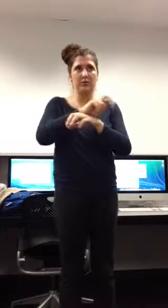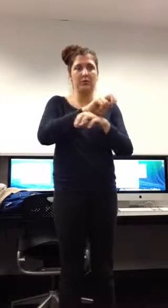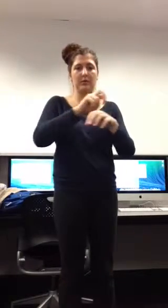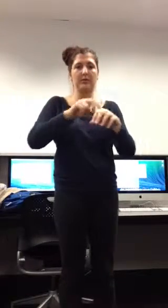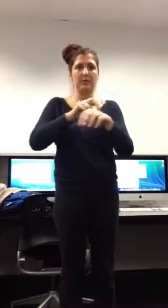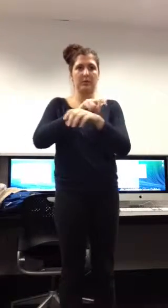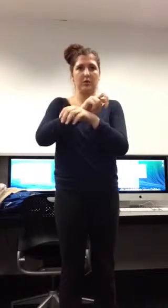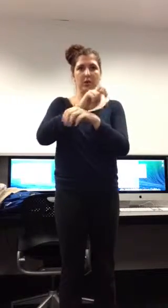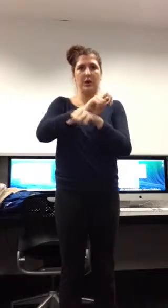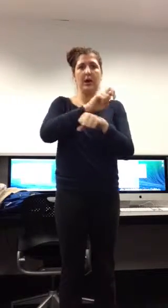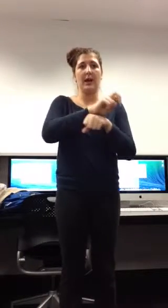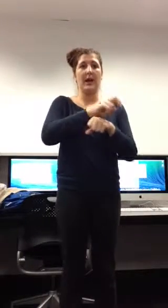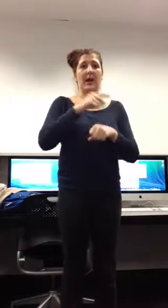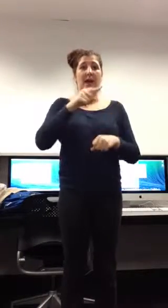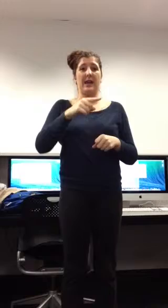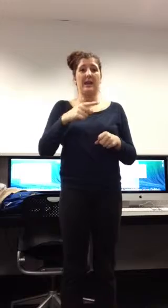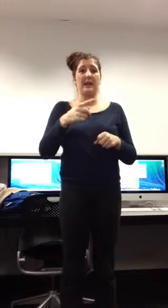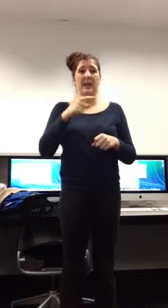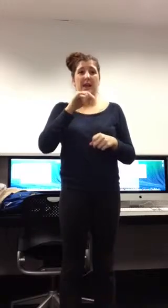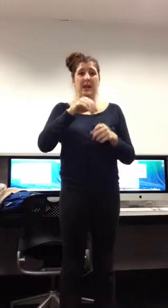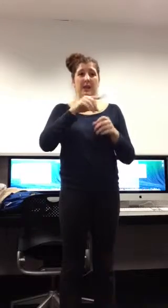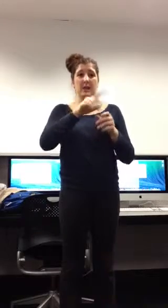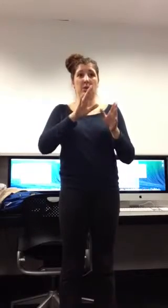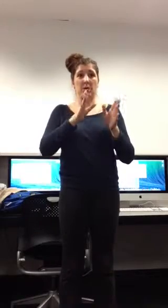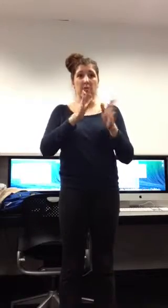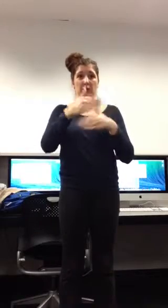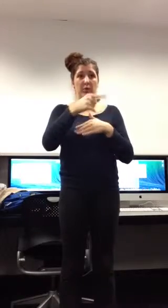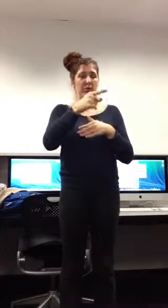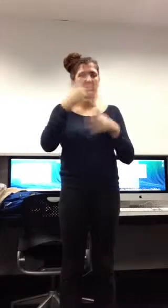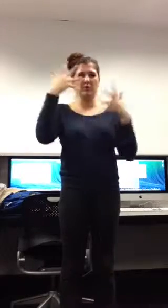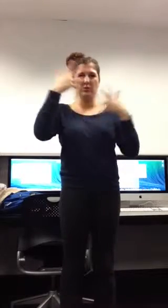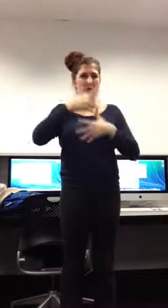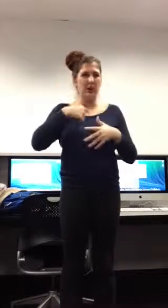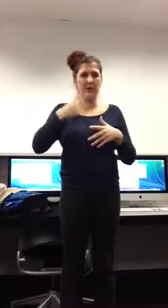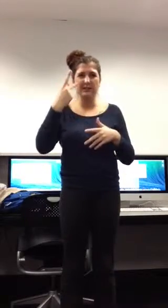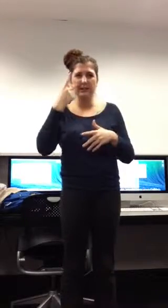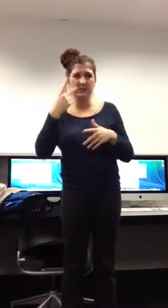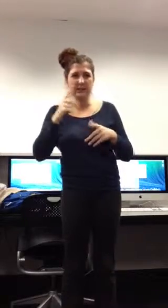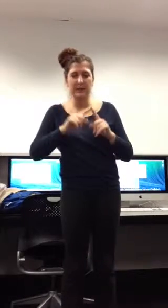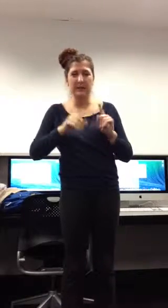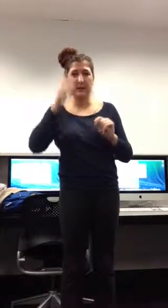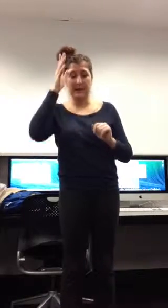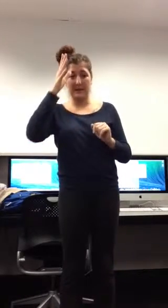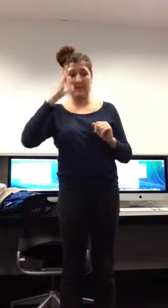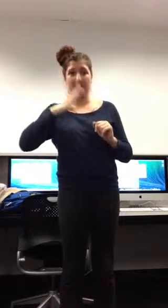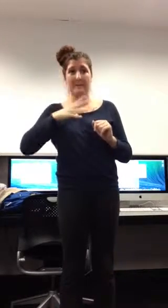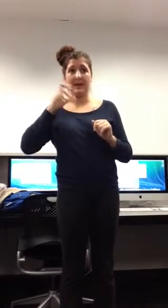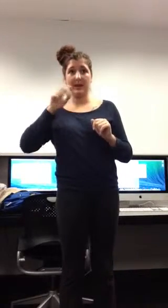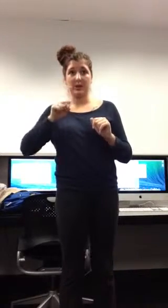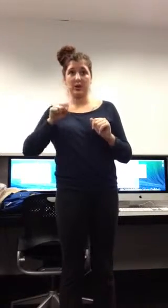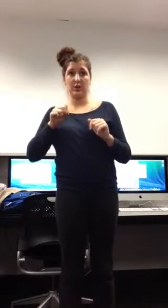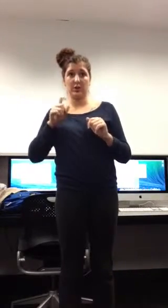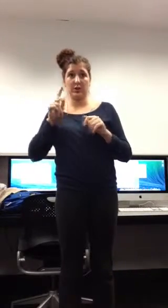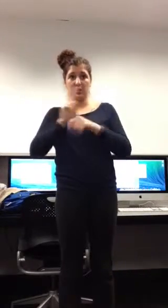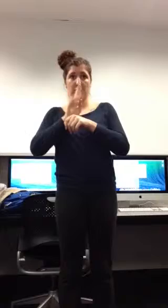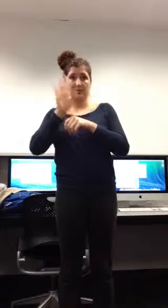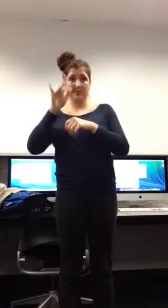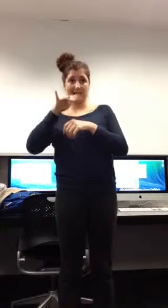these storage places to see well, but a man could run his hand over these piles of meat